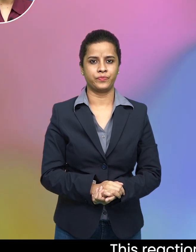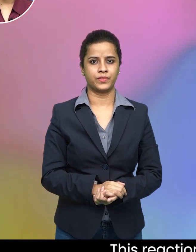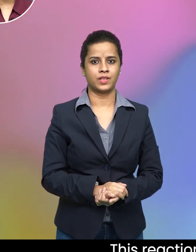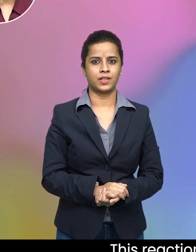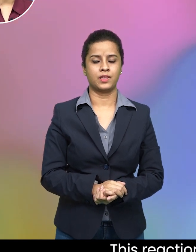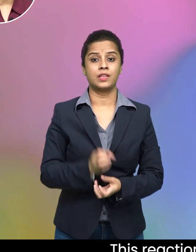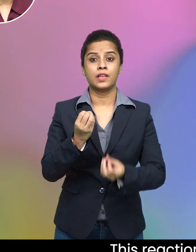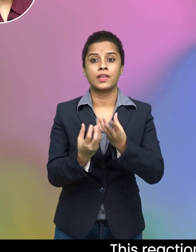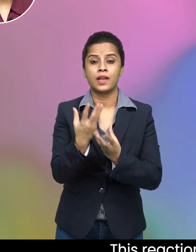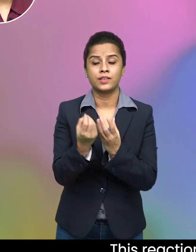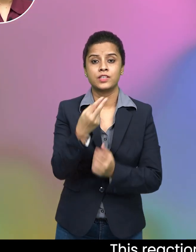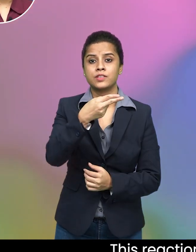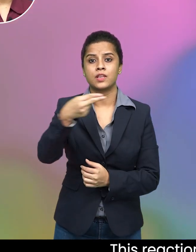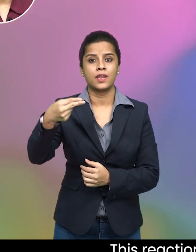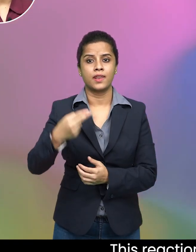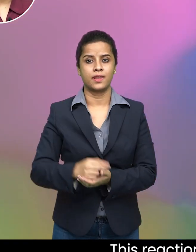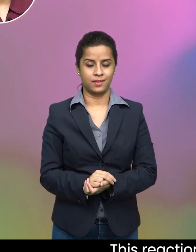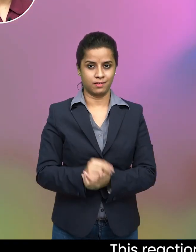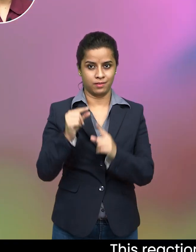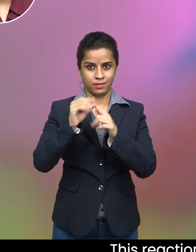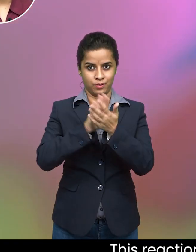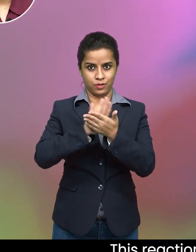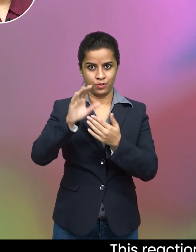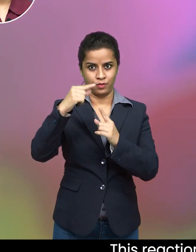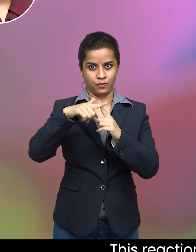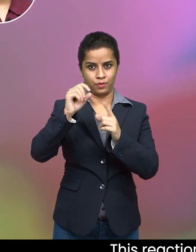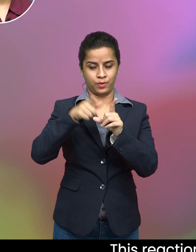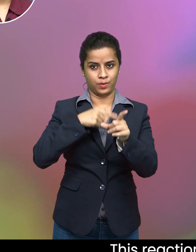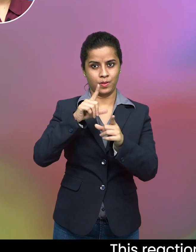This reaction is known as photolysis.